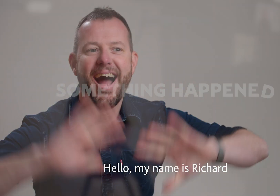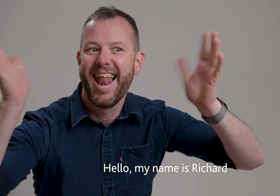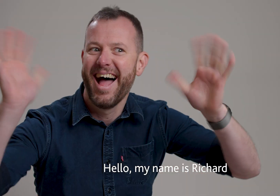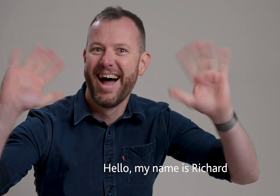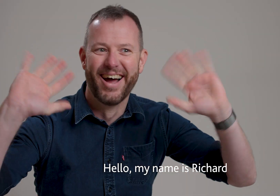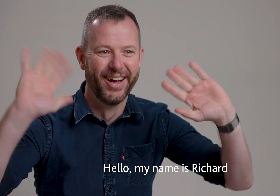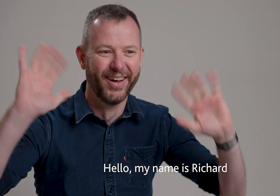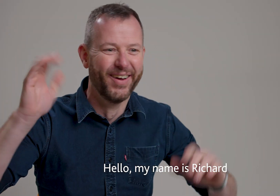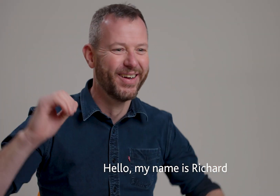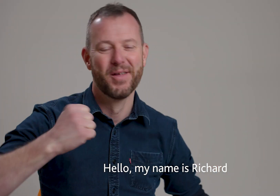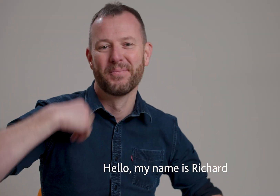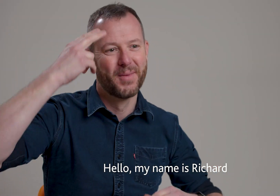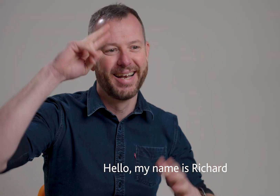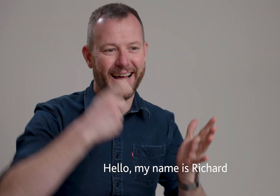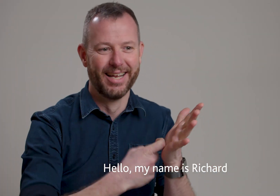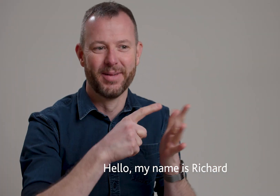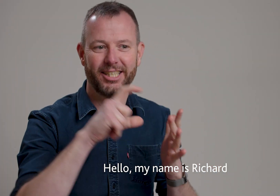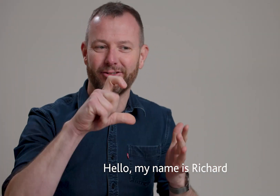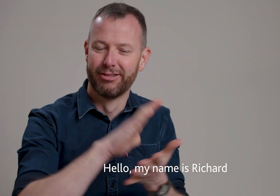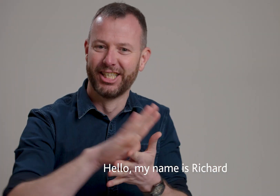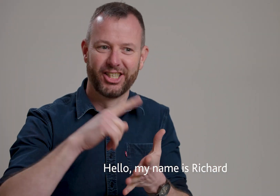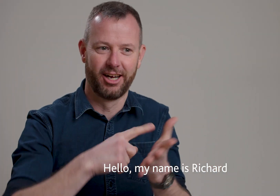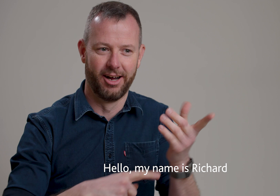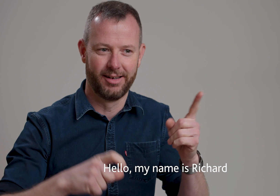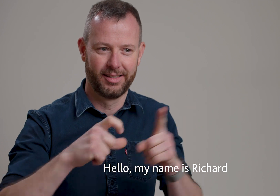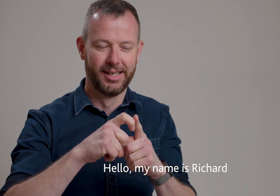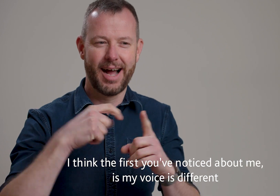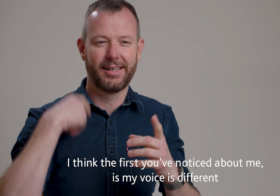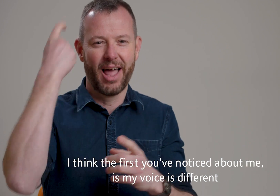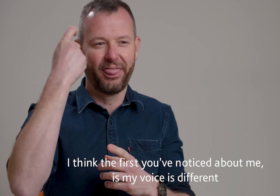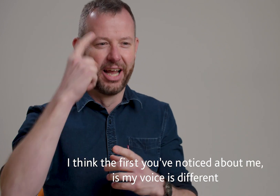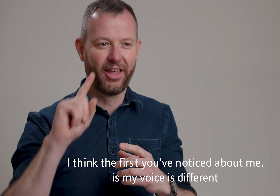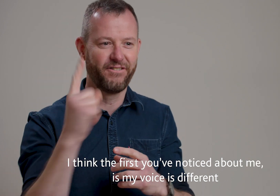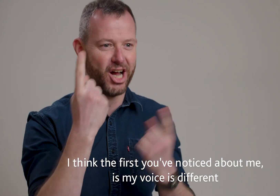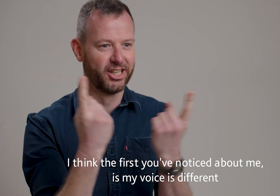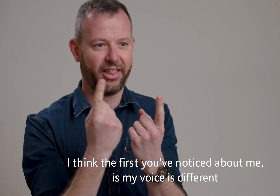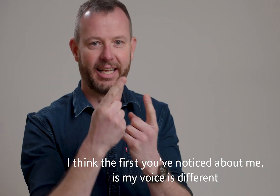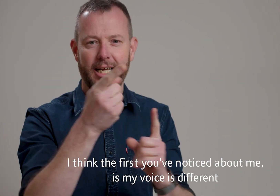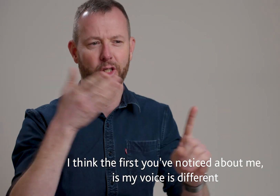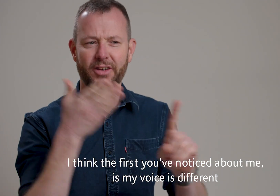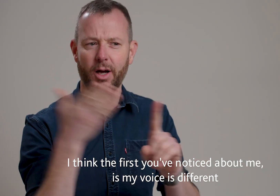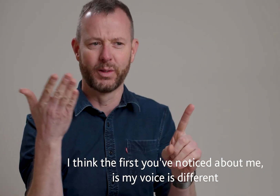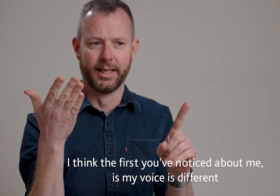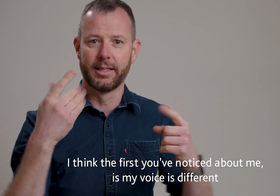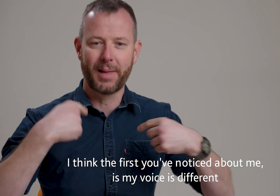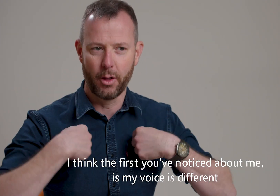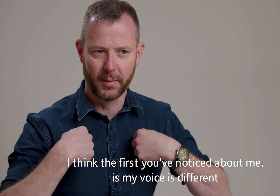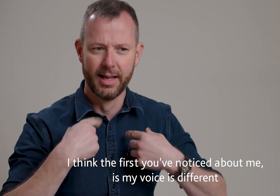Hello, my name is Mr. I asked the first day that you noticed about me.